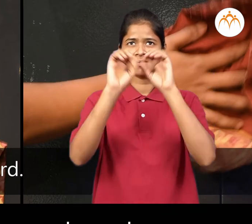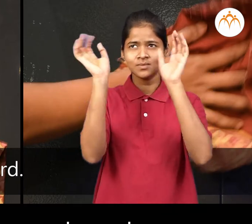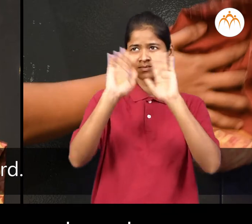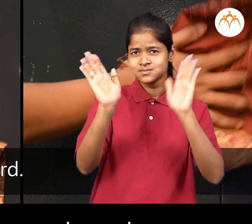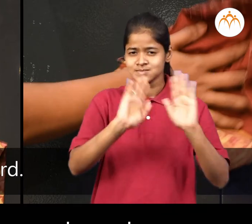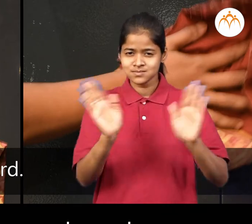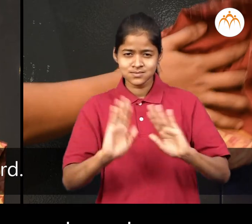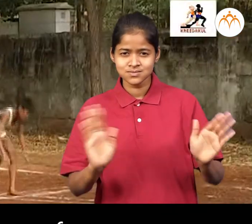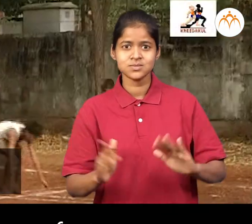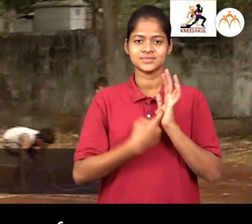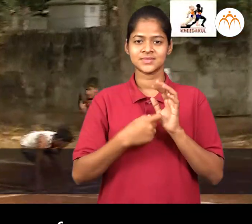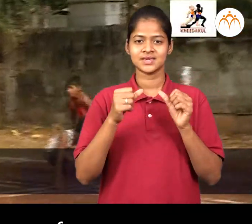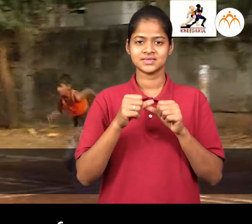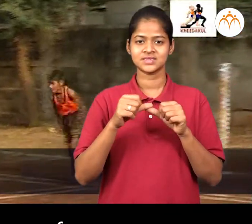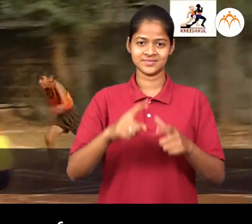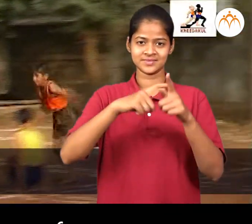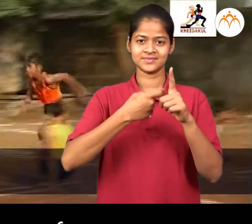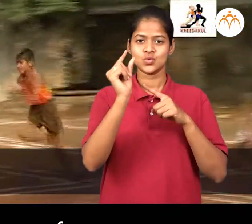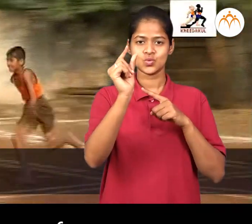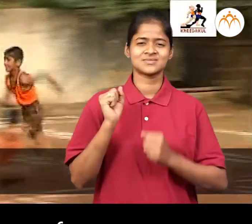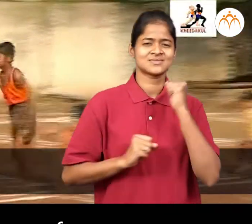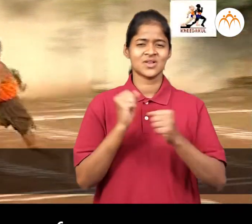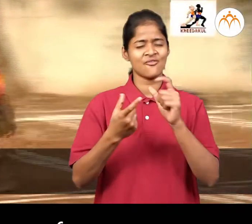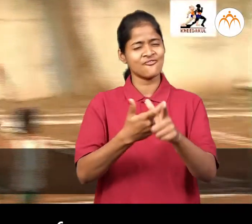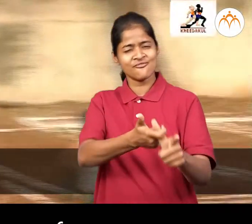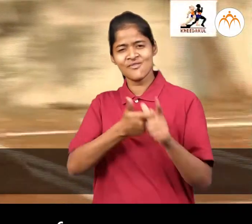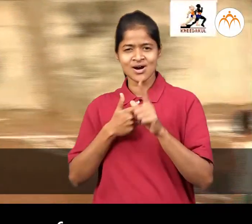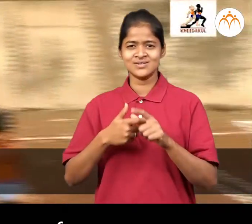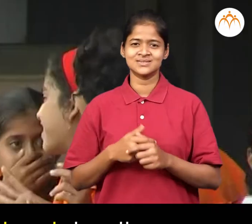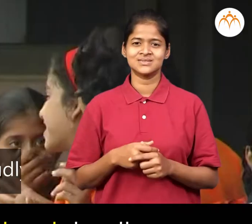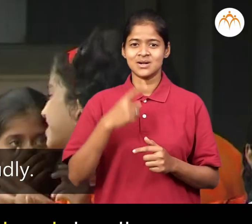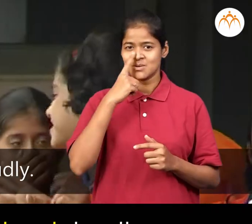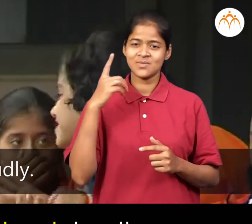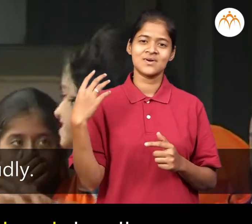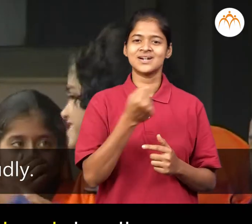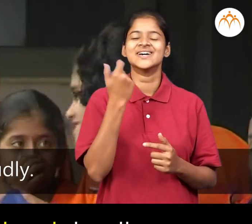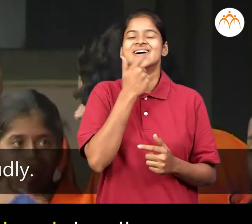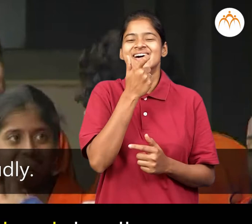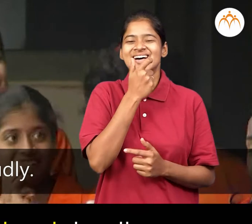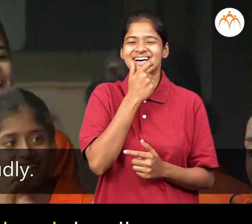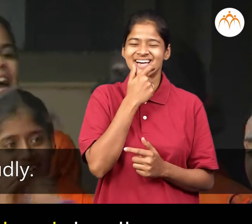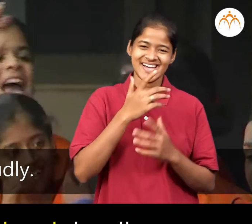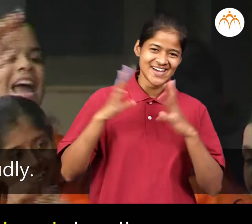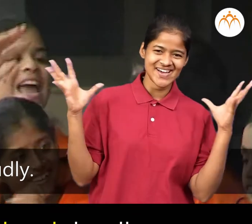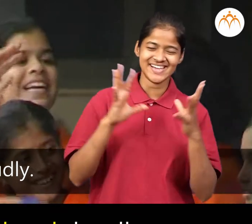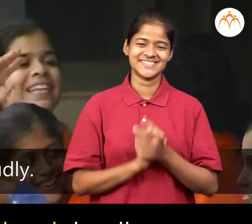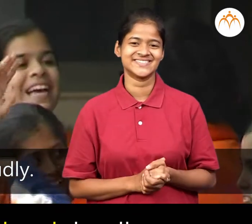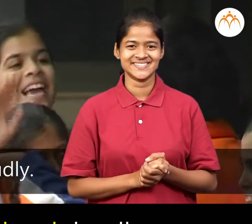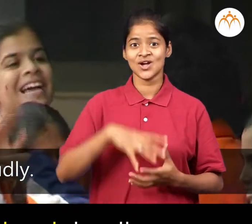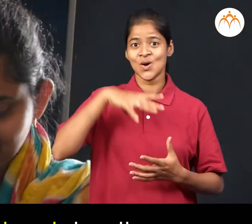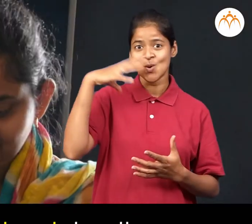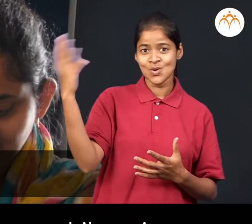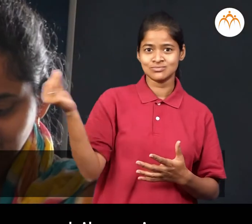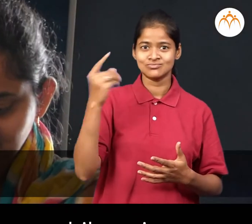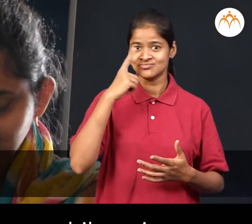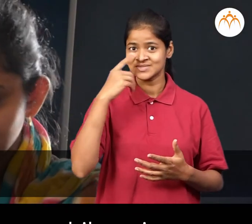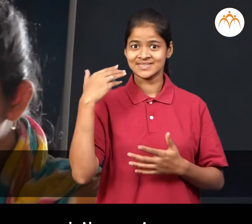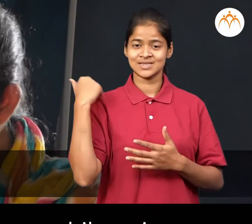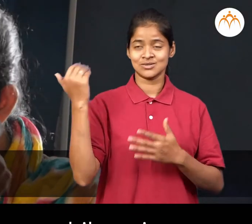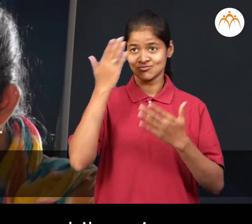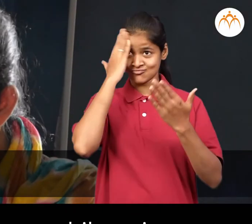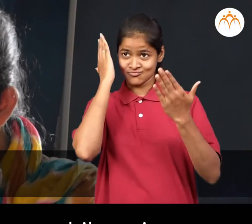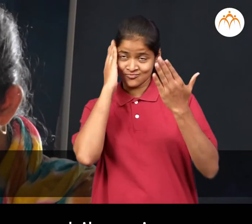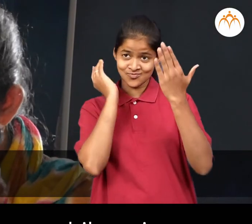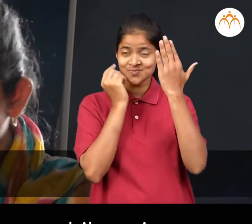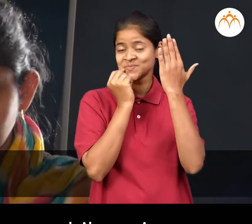cupboard. Raju runs fast. The girls laugh loudly. Elder sister